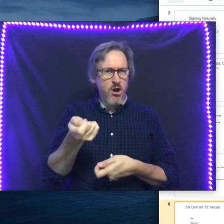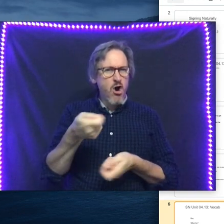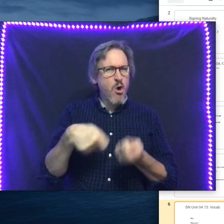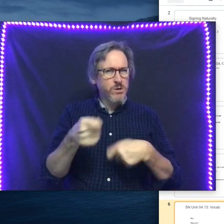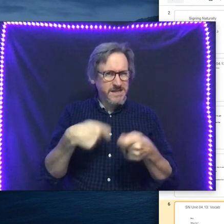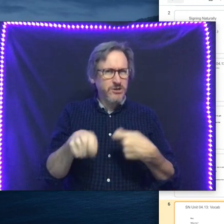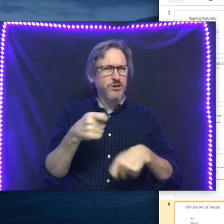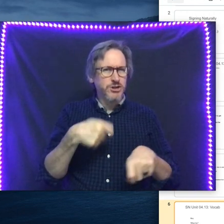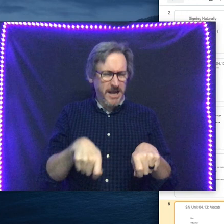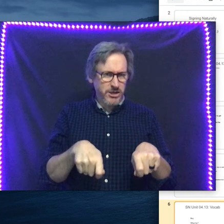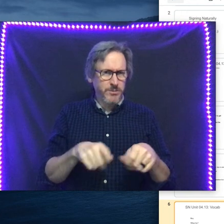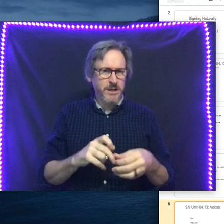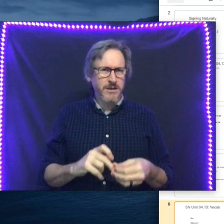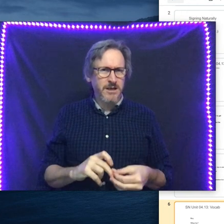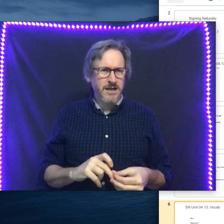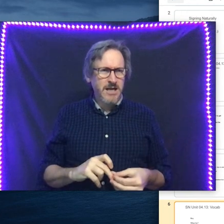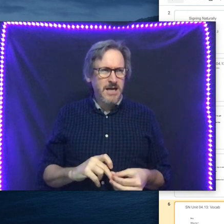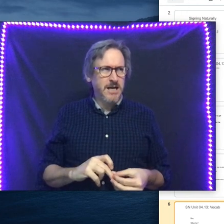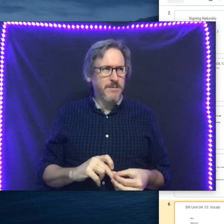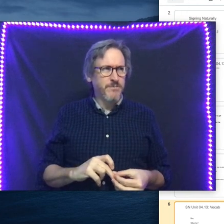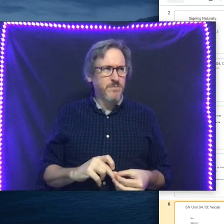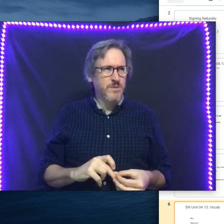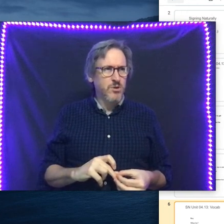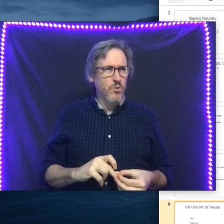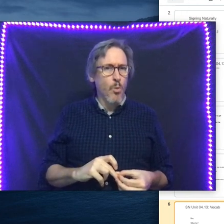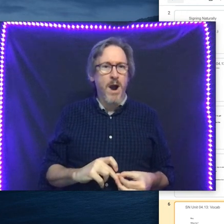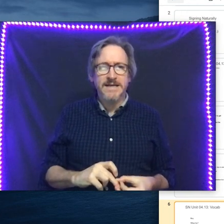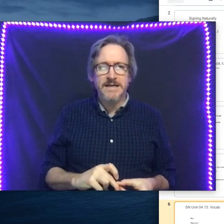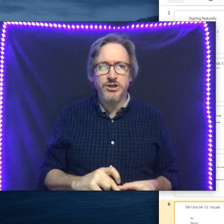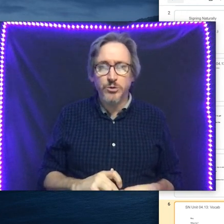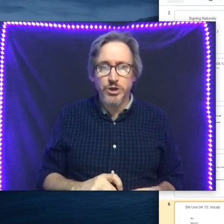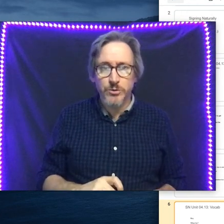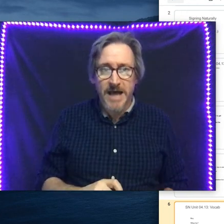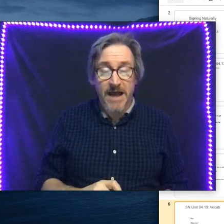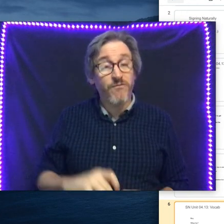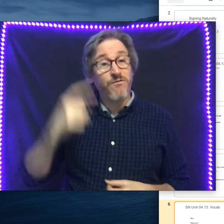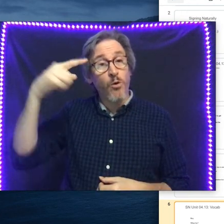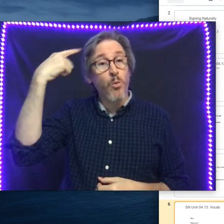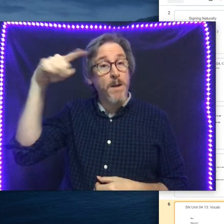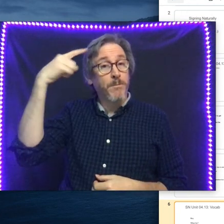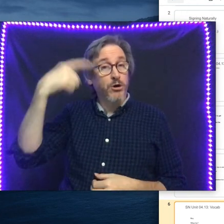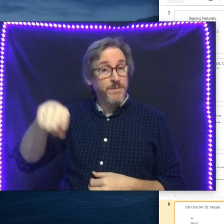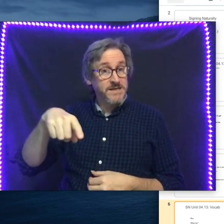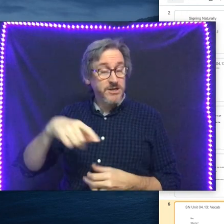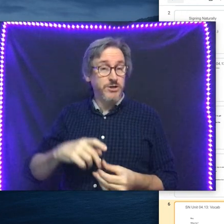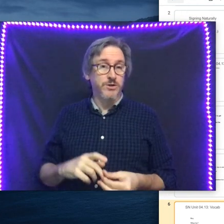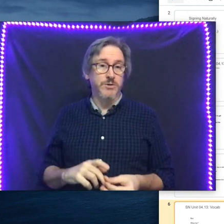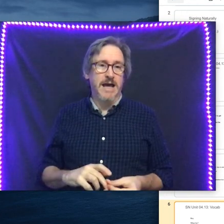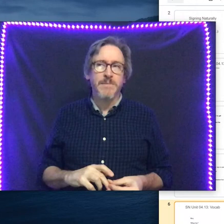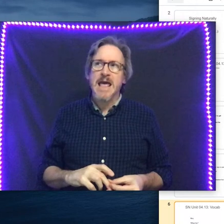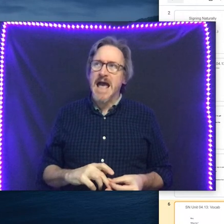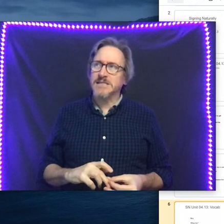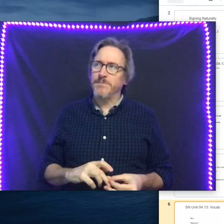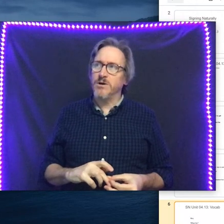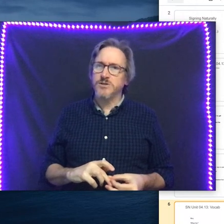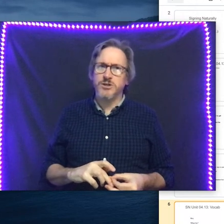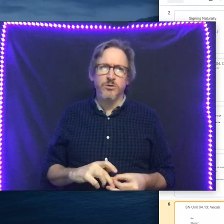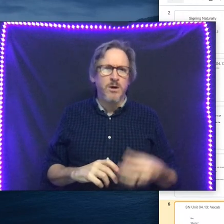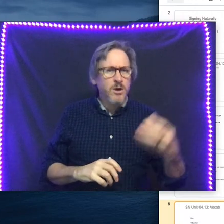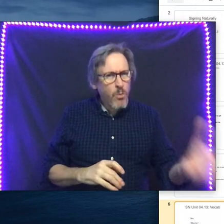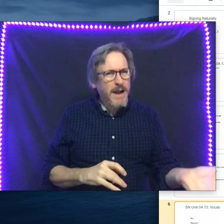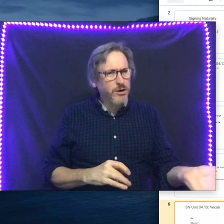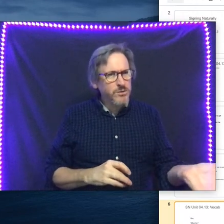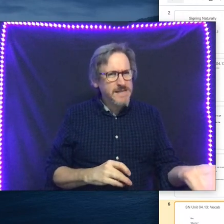why almost interchangeably. Why did you do that? For what purpose did you do that? As opposed